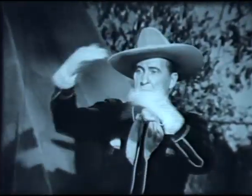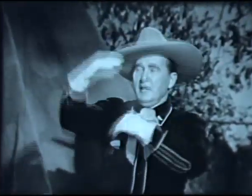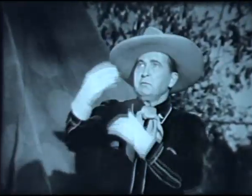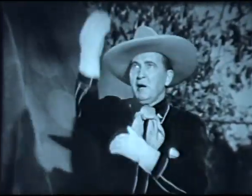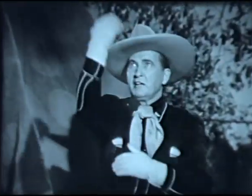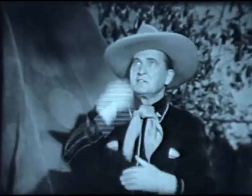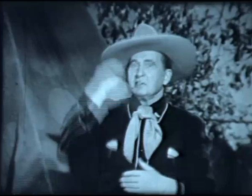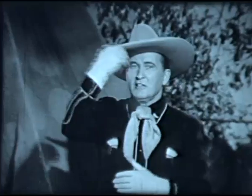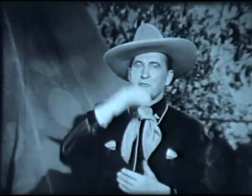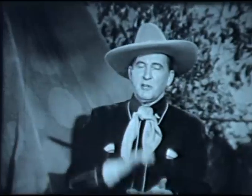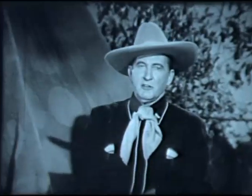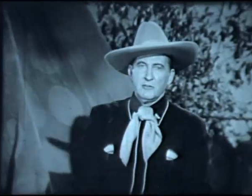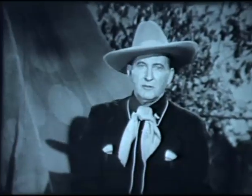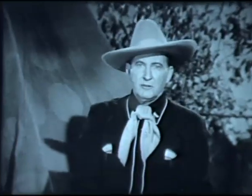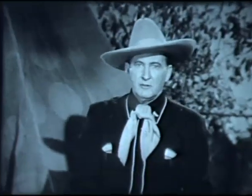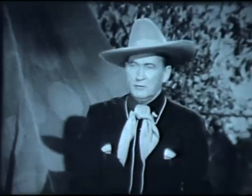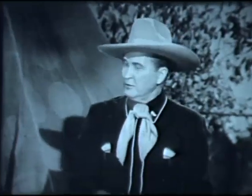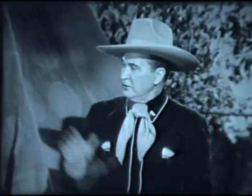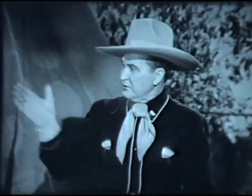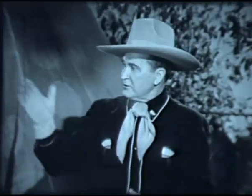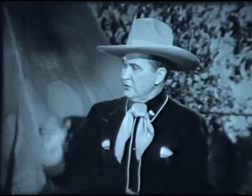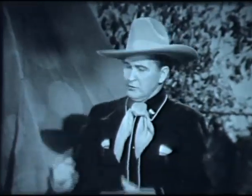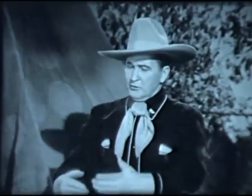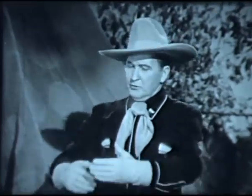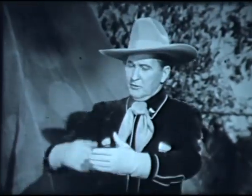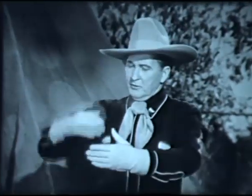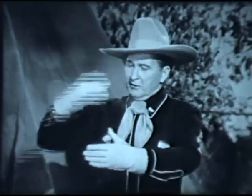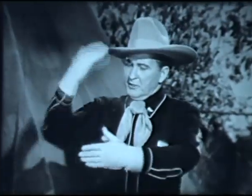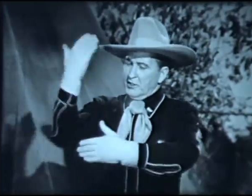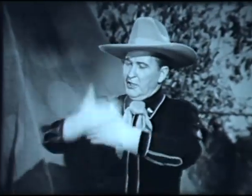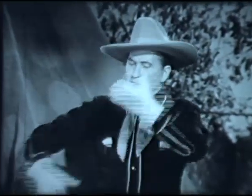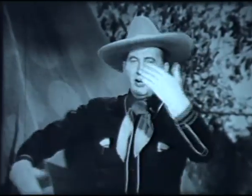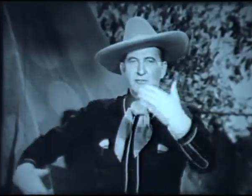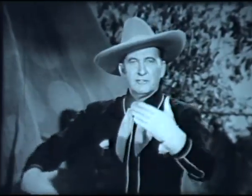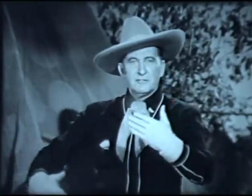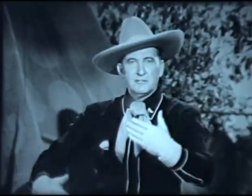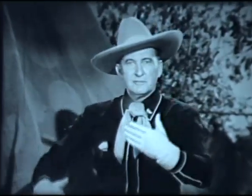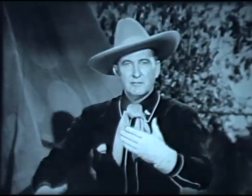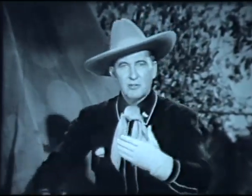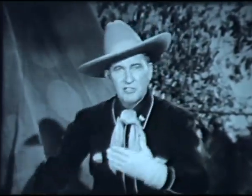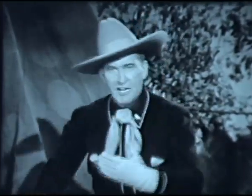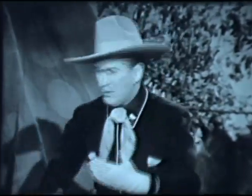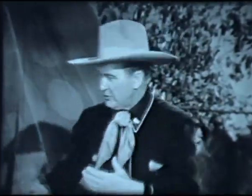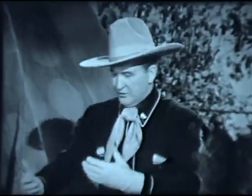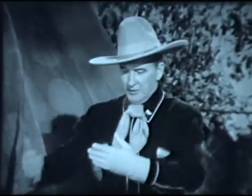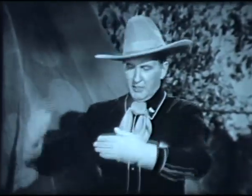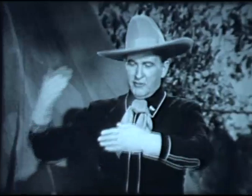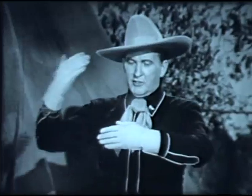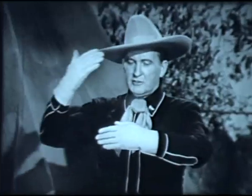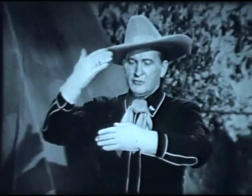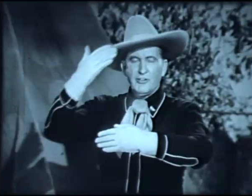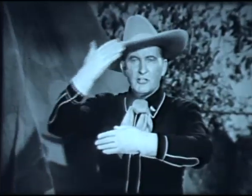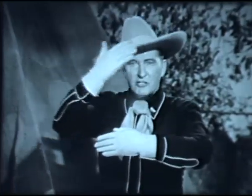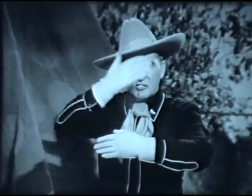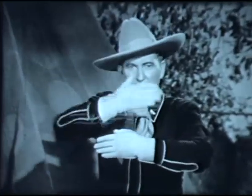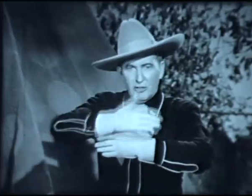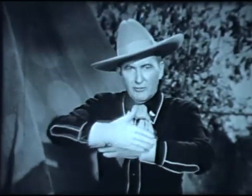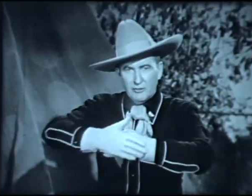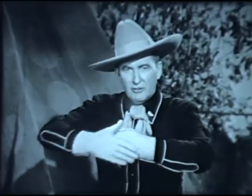that box, give me. So to cut off or stop, anything that's finished is cut off. To